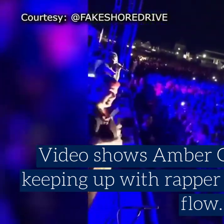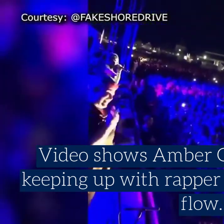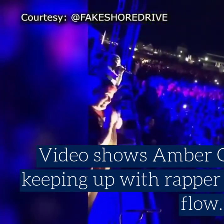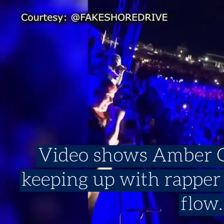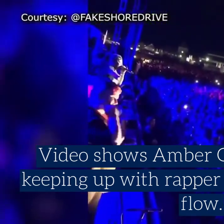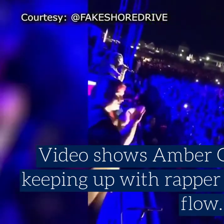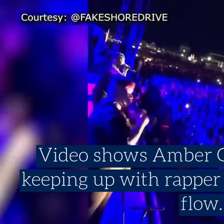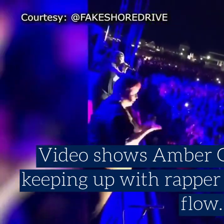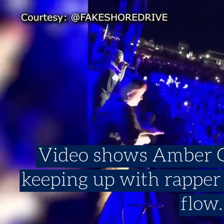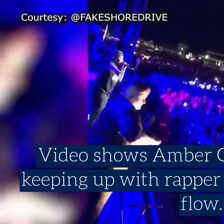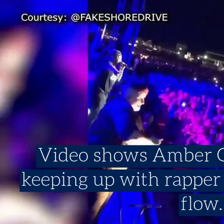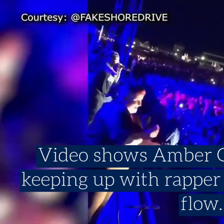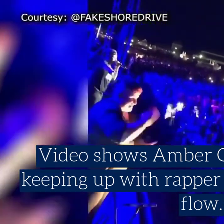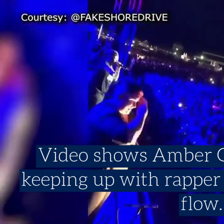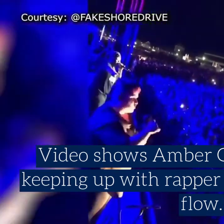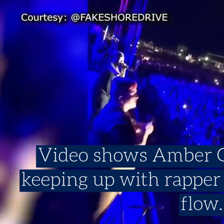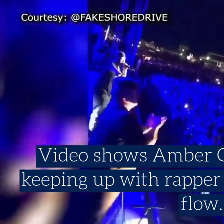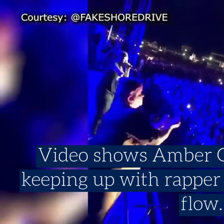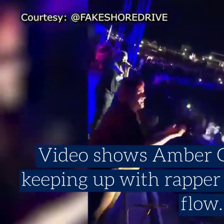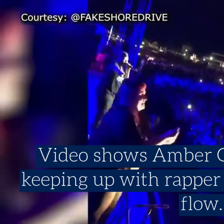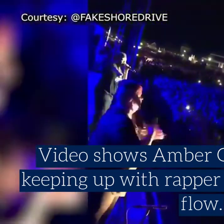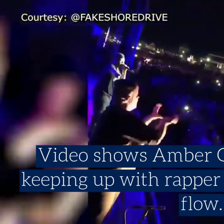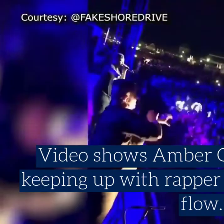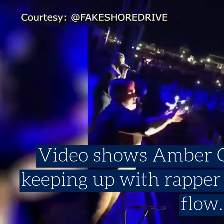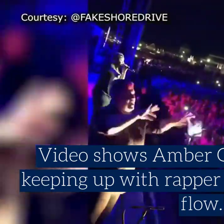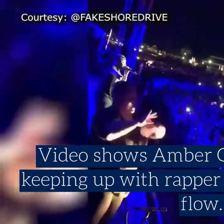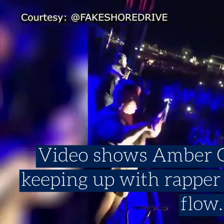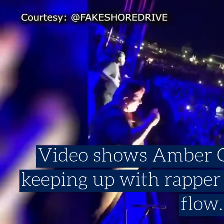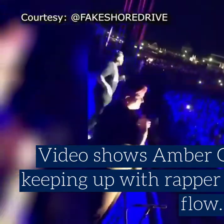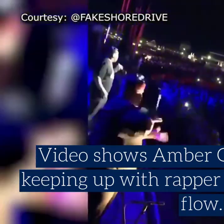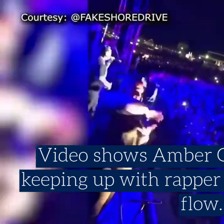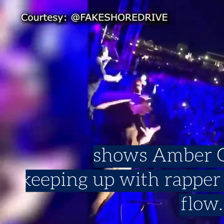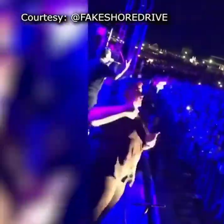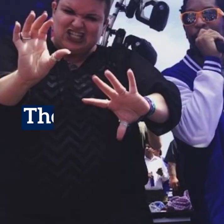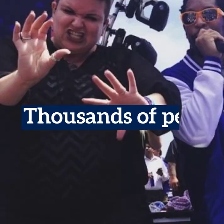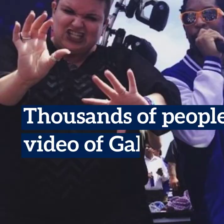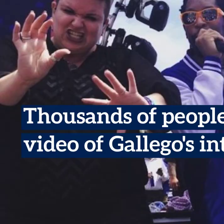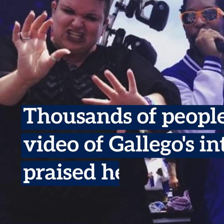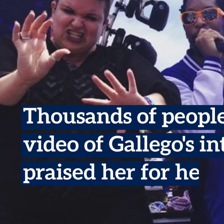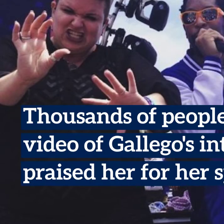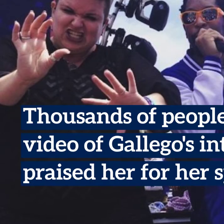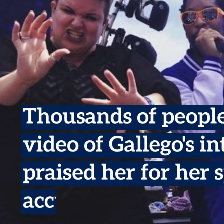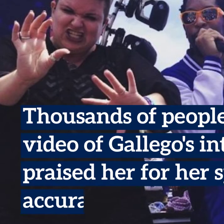she's hard of hearing, and some of her eyesight. So she says while it's been great, the video is getting so much attention.